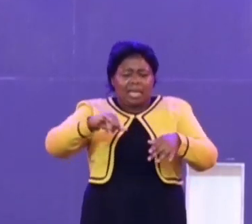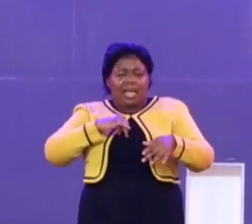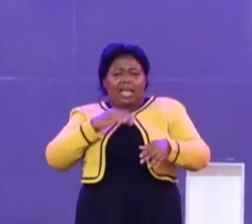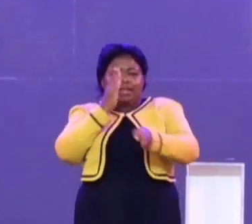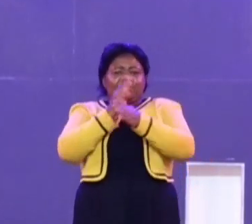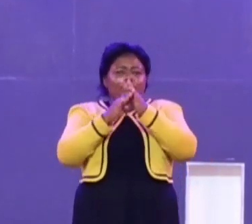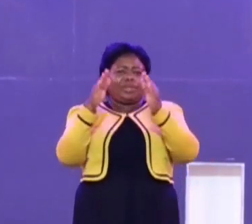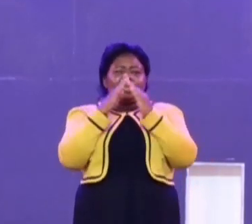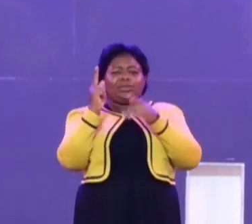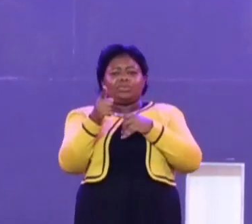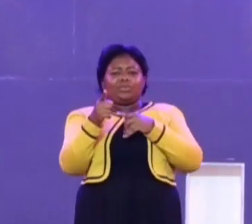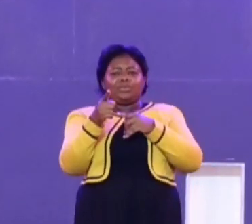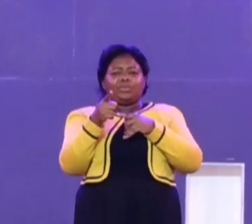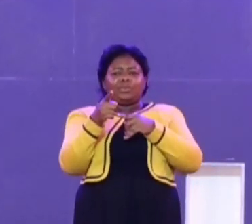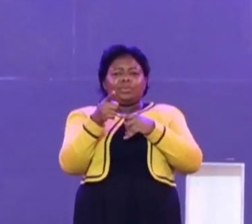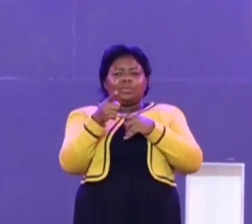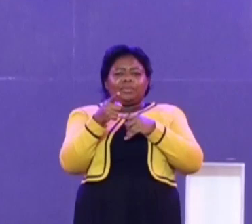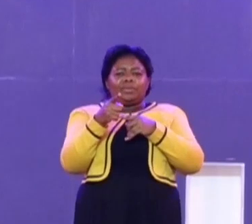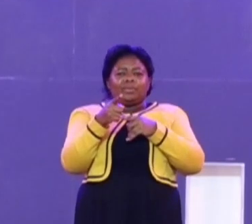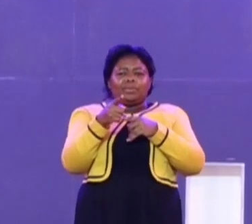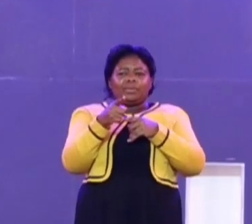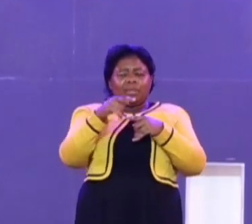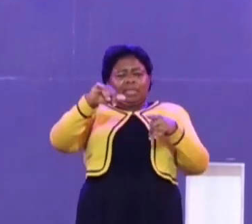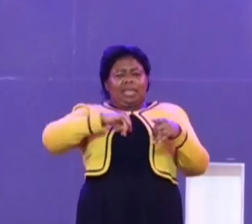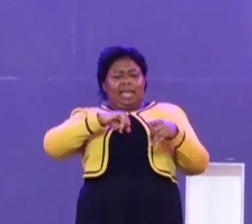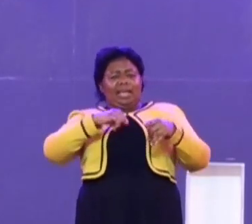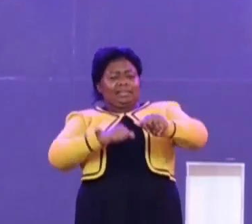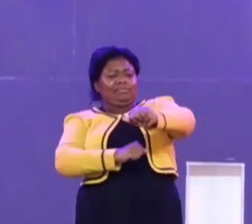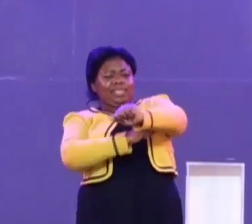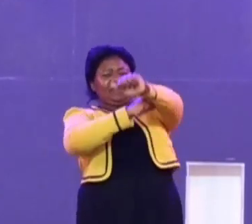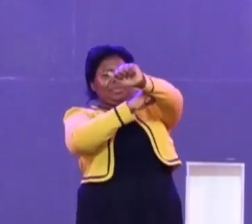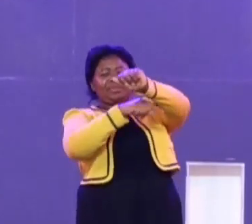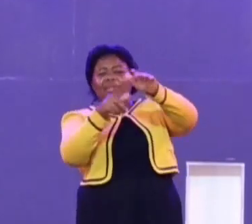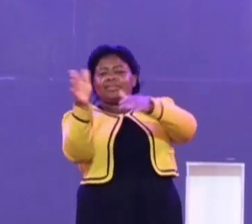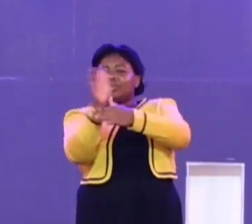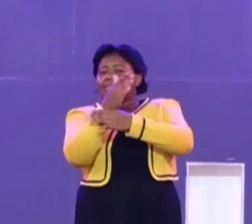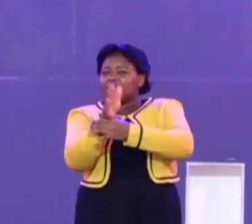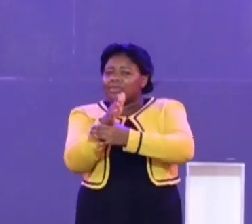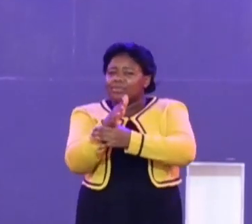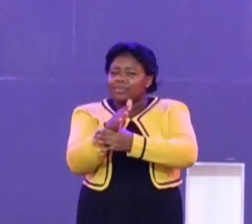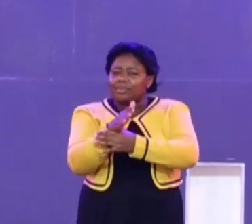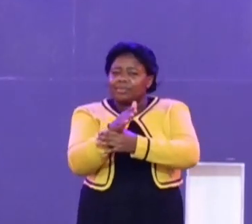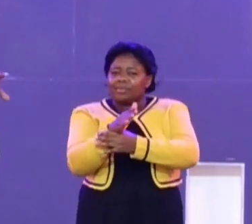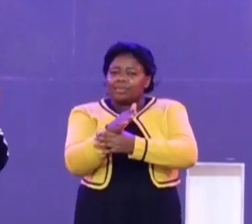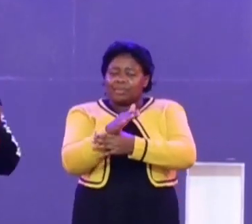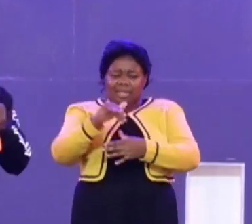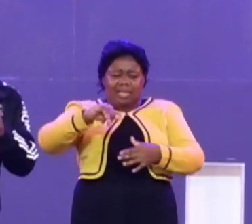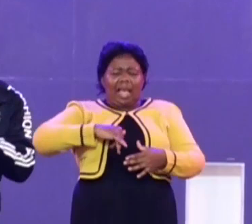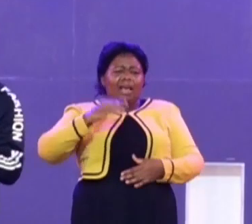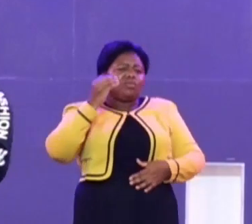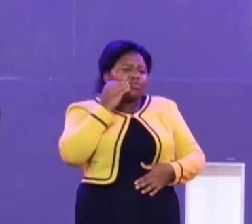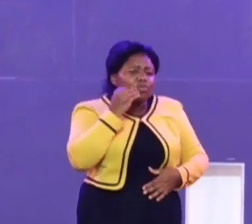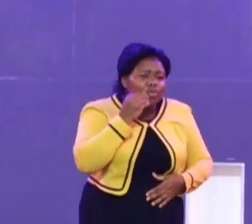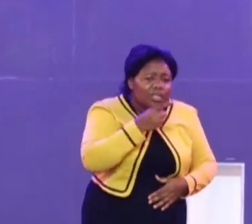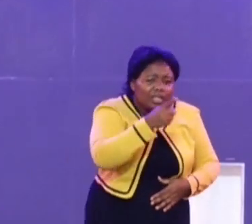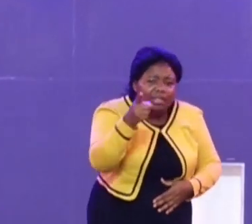house. Nze nazimba nyumba iyo. I am the one who's supporting that ministry. Yenze awanidi dobu welezo obwo. I am the one who's feeding that family.